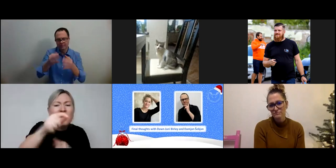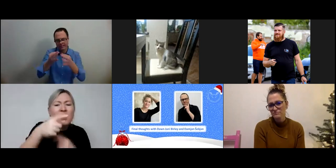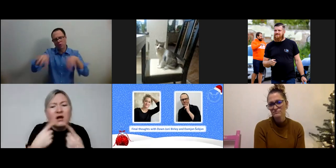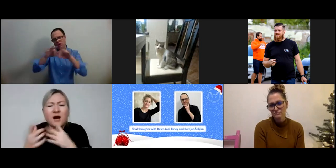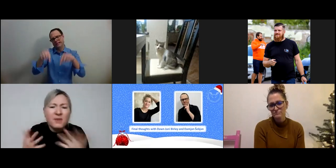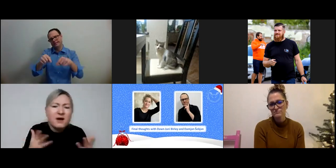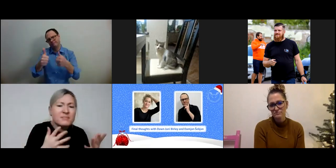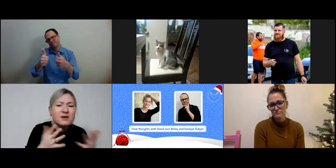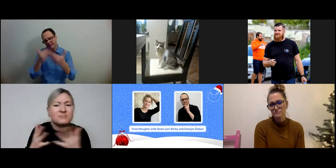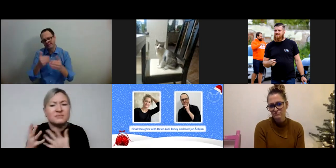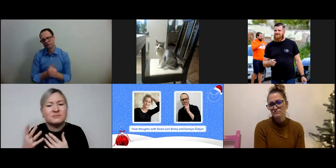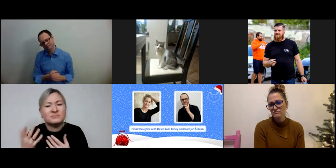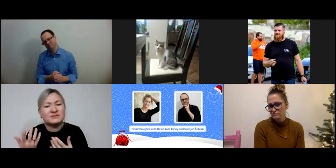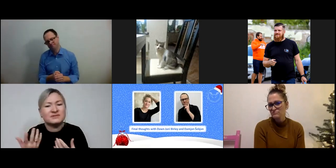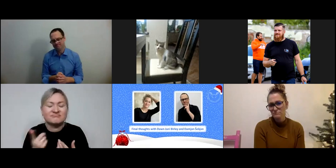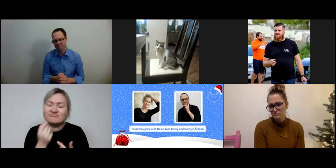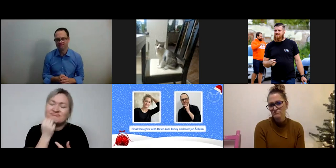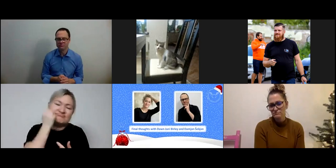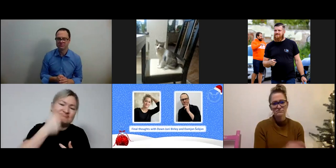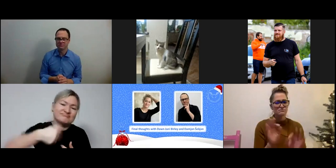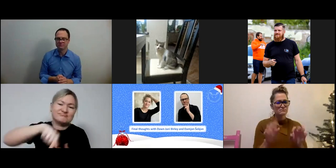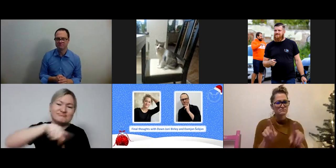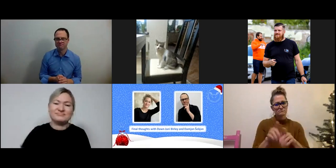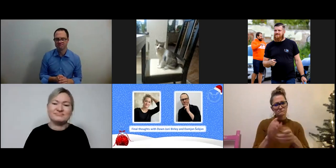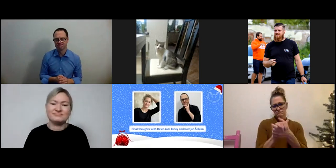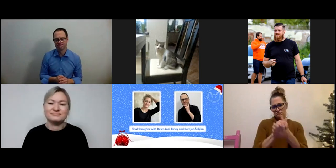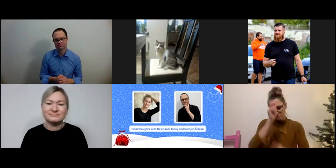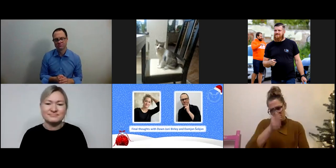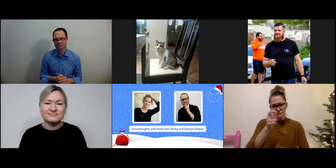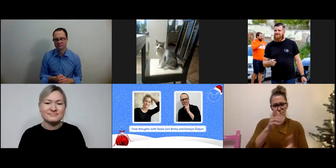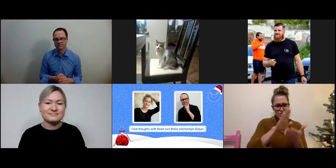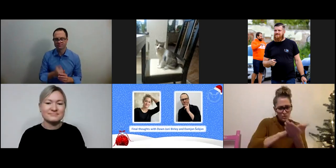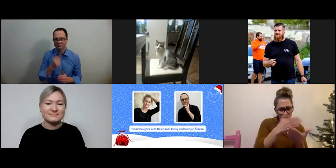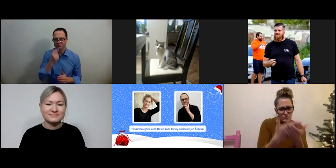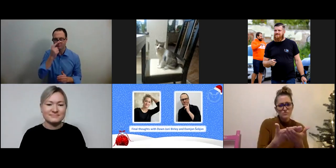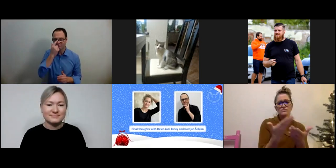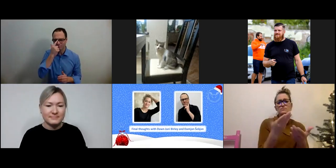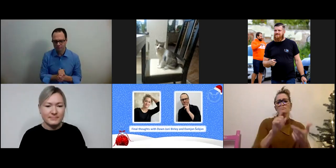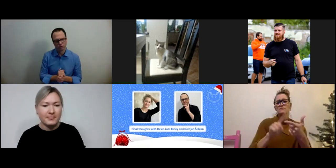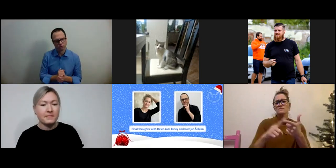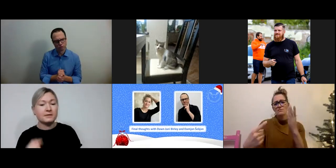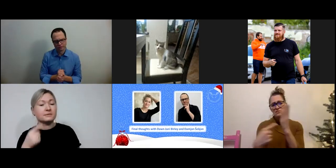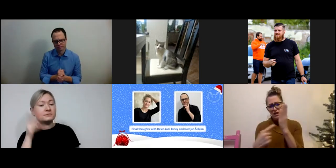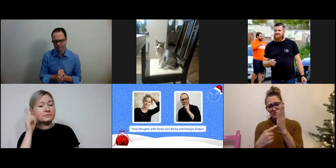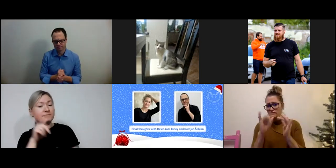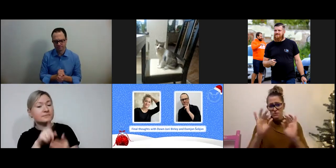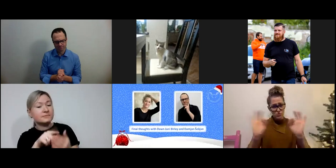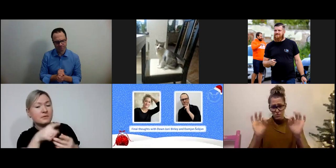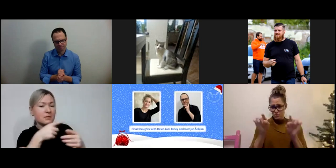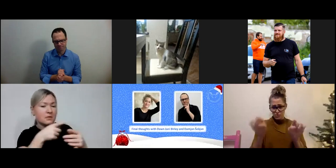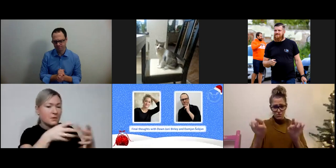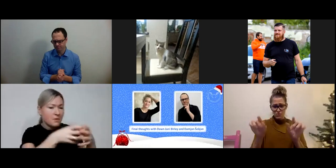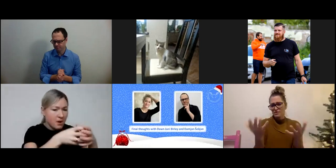daily contacts, and that's been very important throughout the process as well.